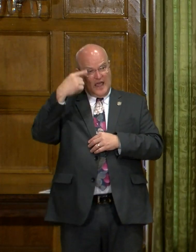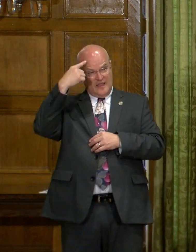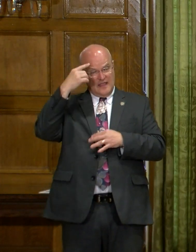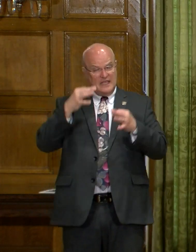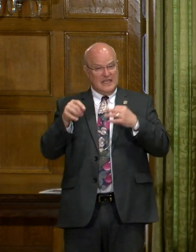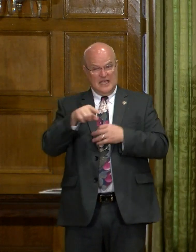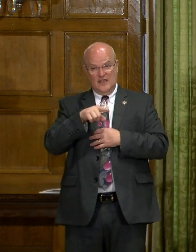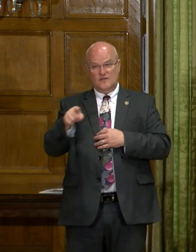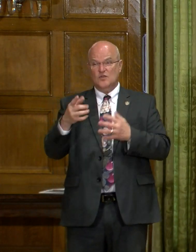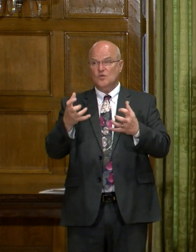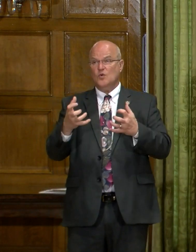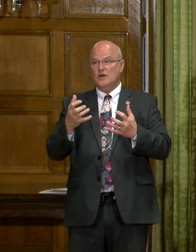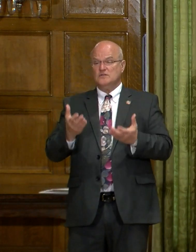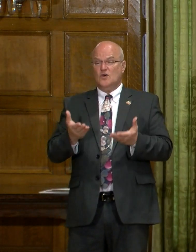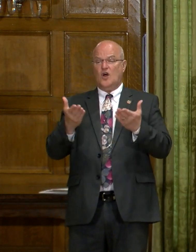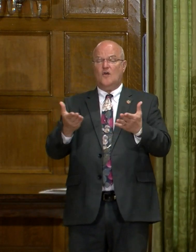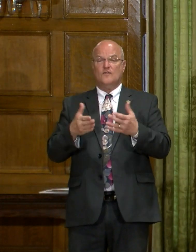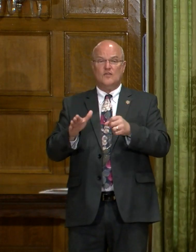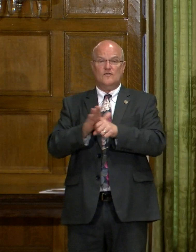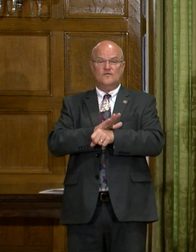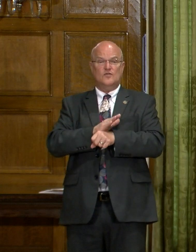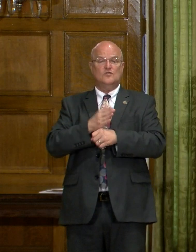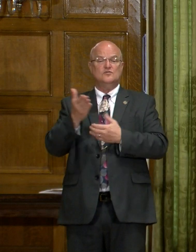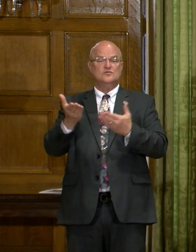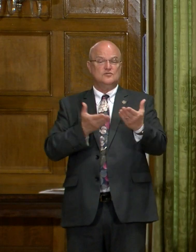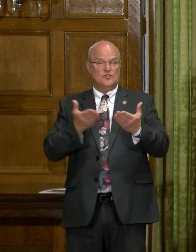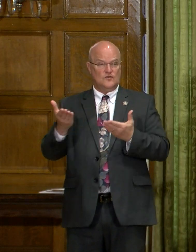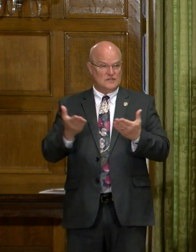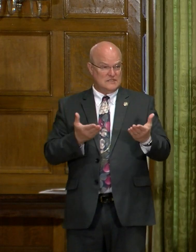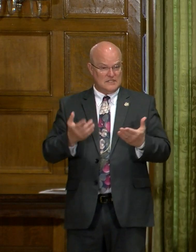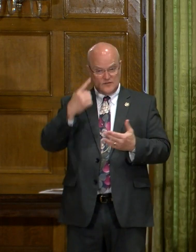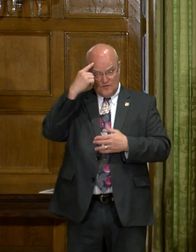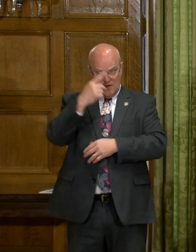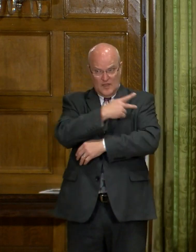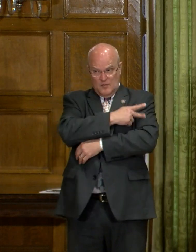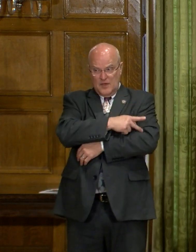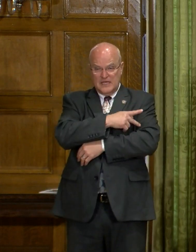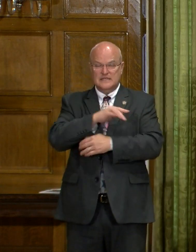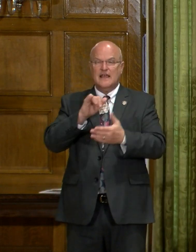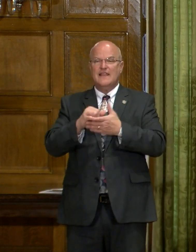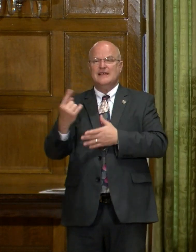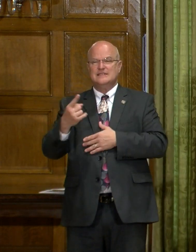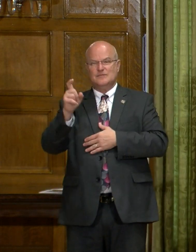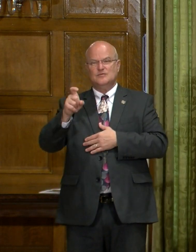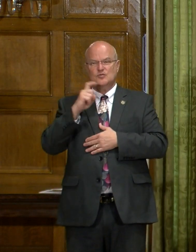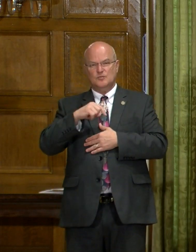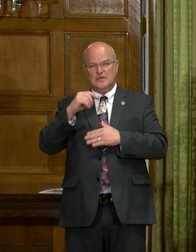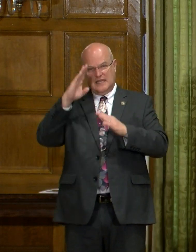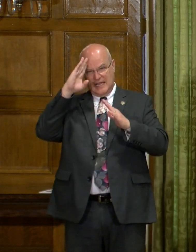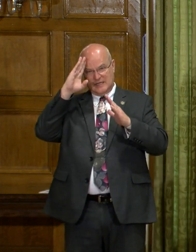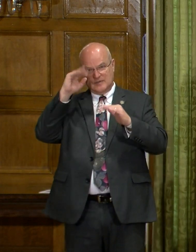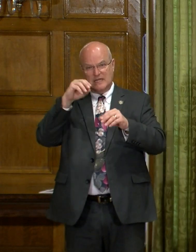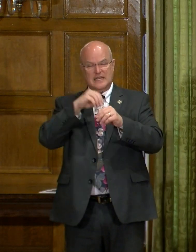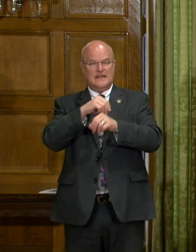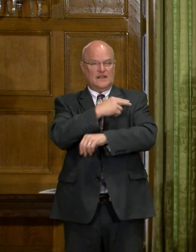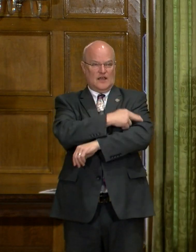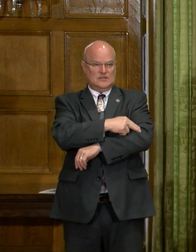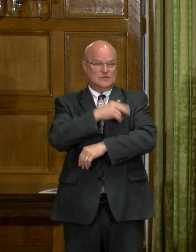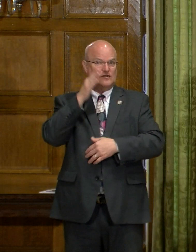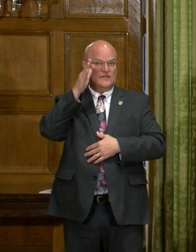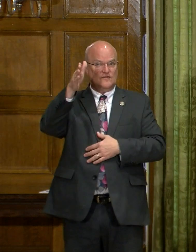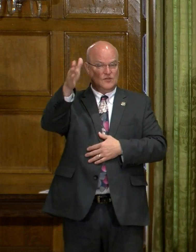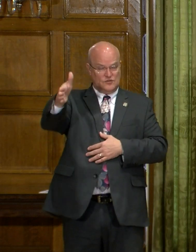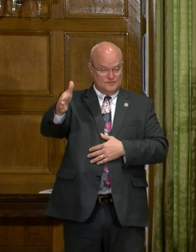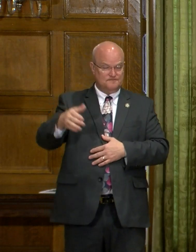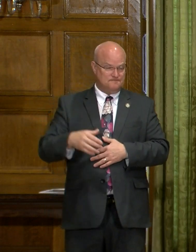if you want to be able to offer the full range of services to your patients, that's something that should be an expectation in the